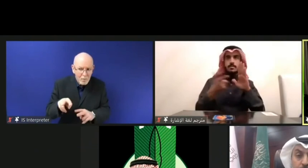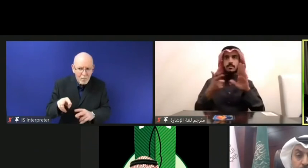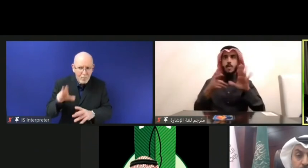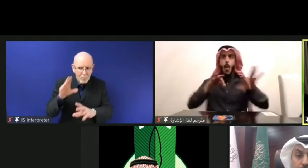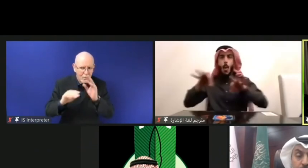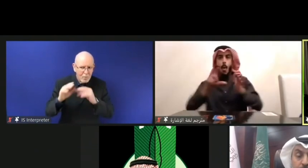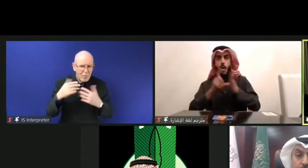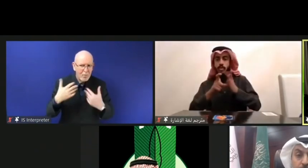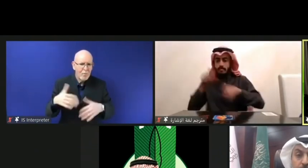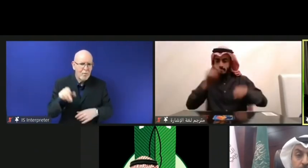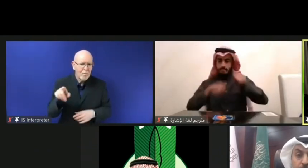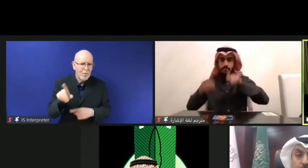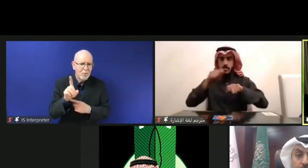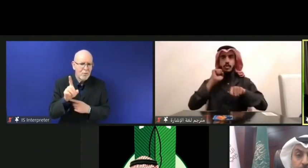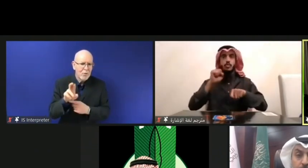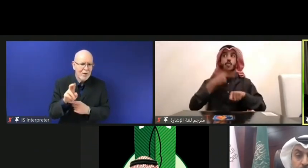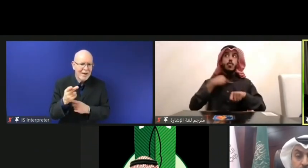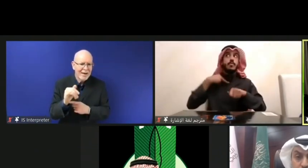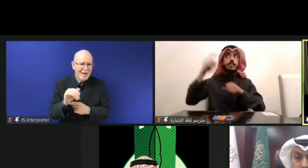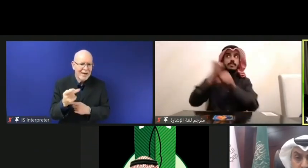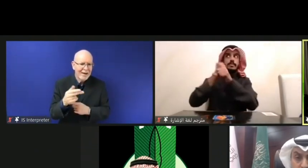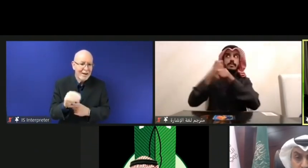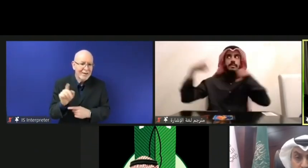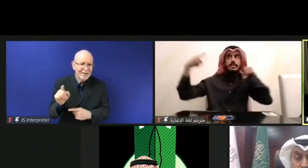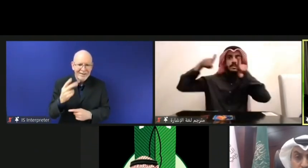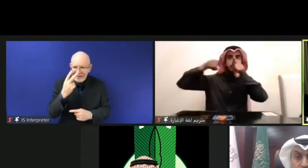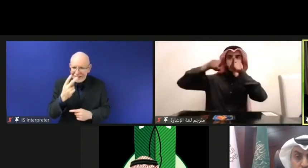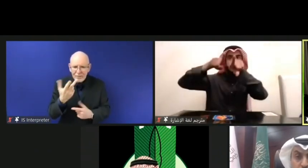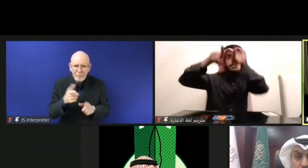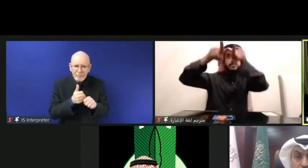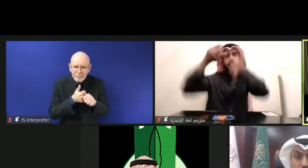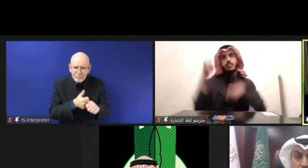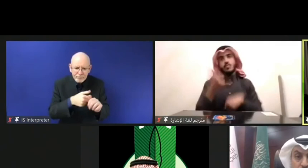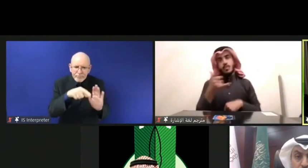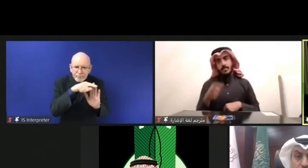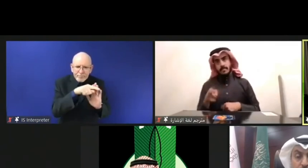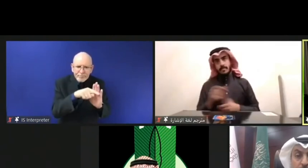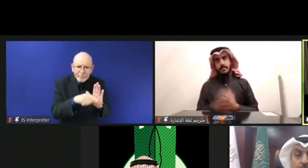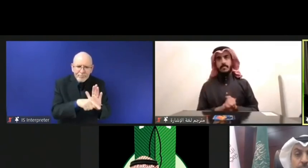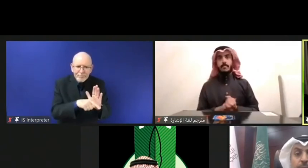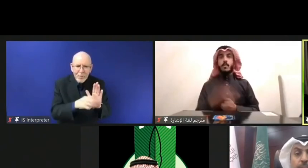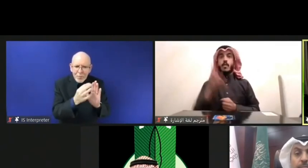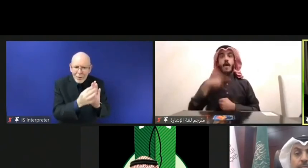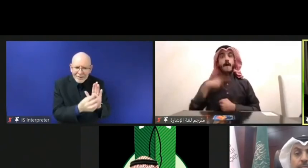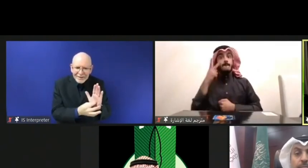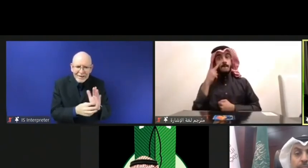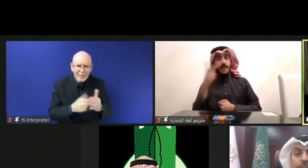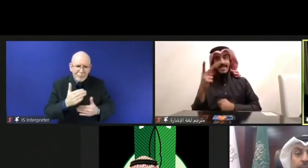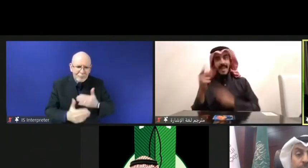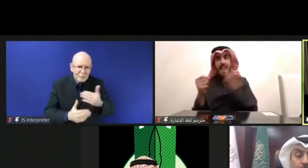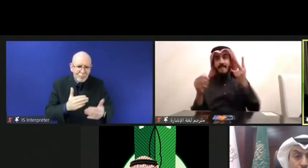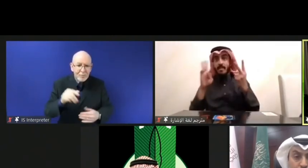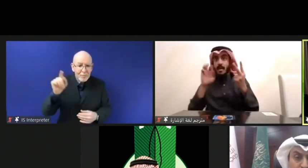to do. I'm sure you've seen references to Vision 2030, which is the kingdom's